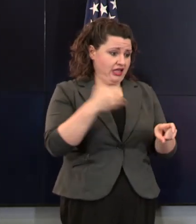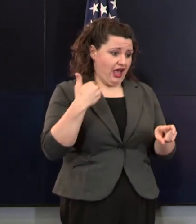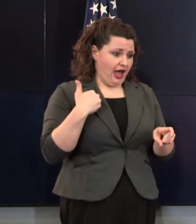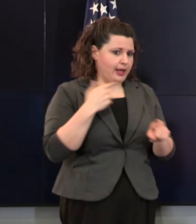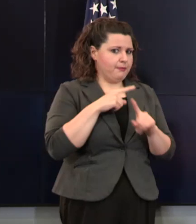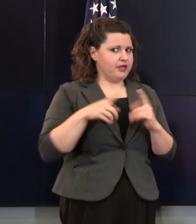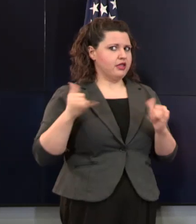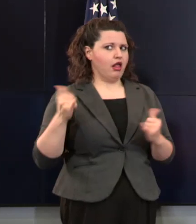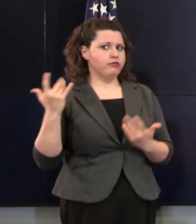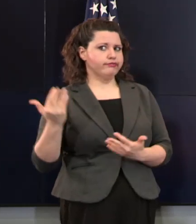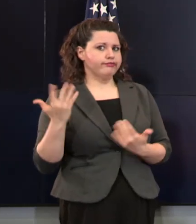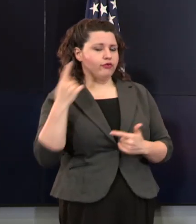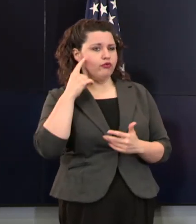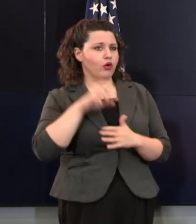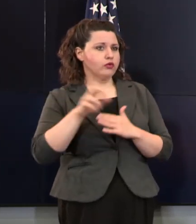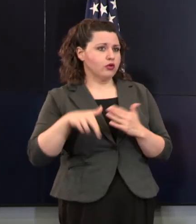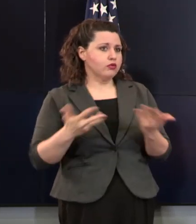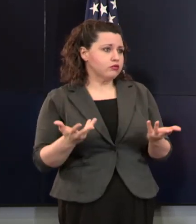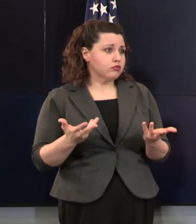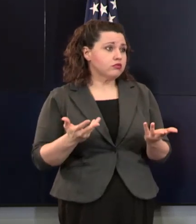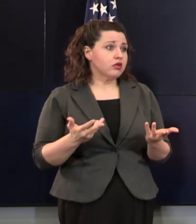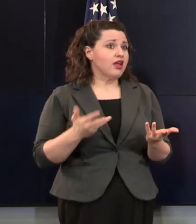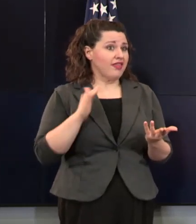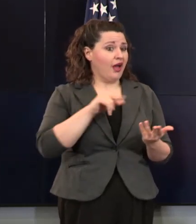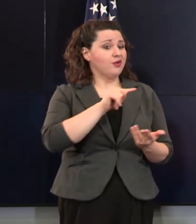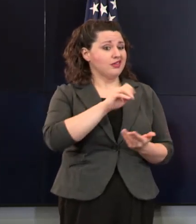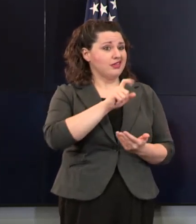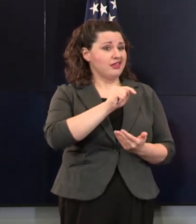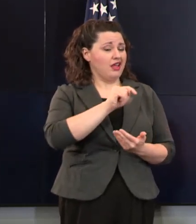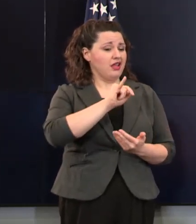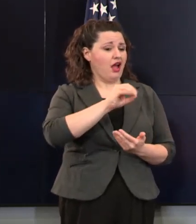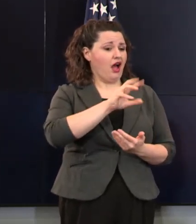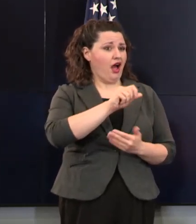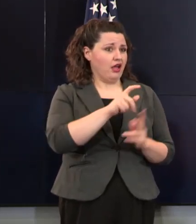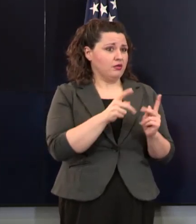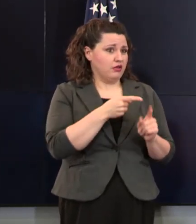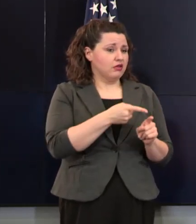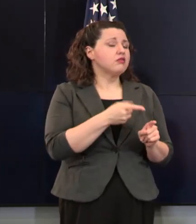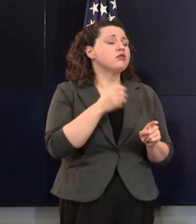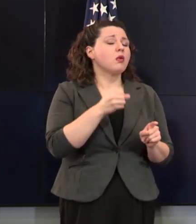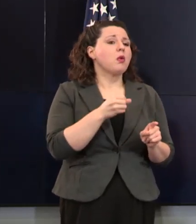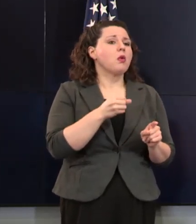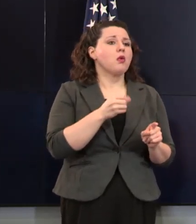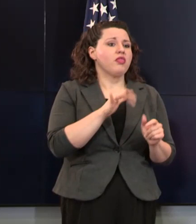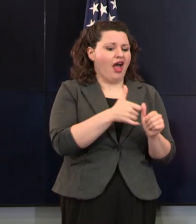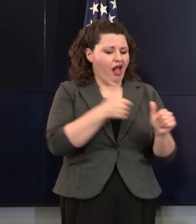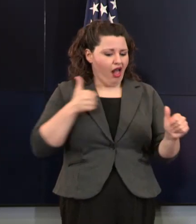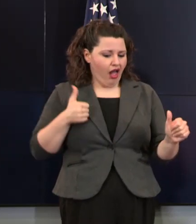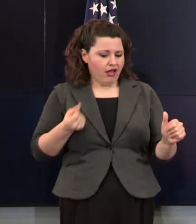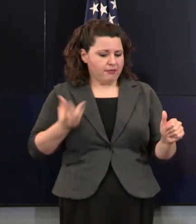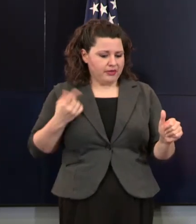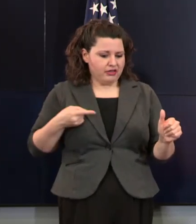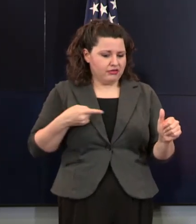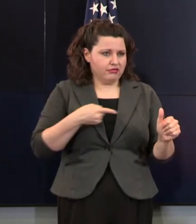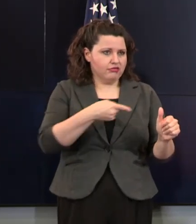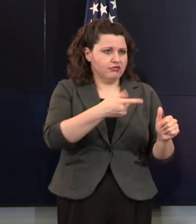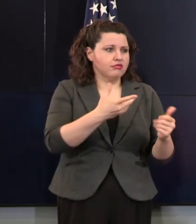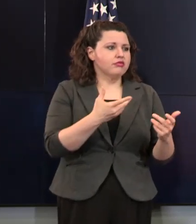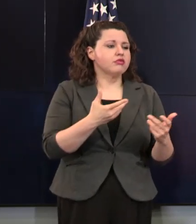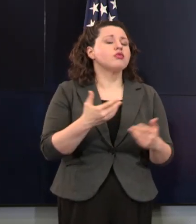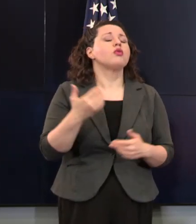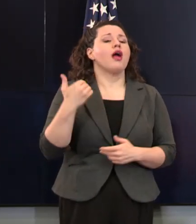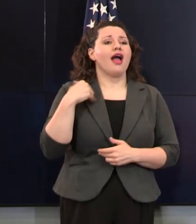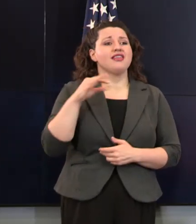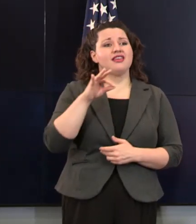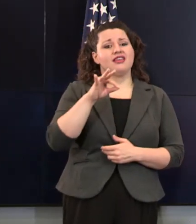Yeah. At the Test Iowa site, how big is this backlog, and what percentage of the total Test Iowa? Yeah, so we got about